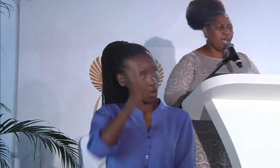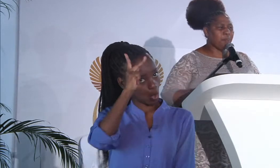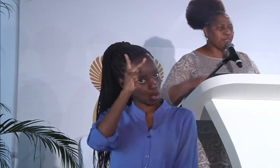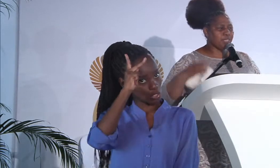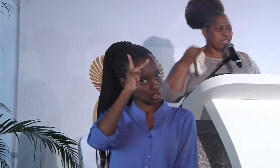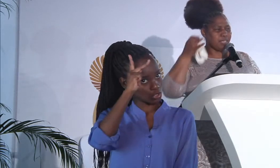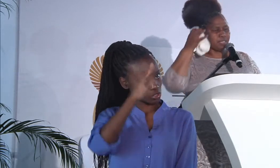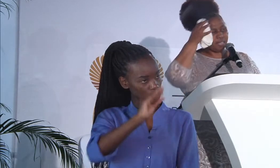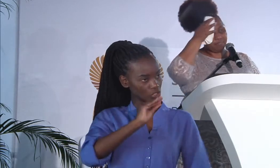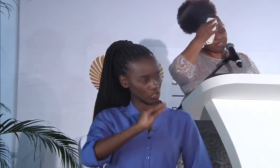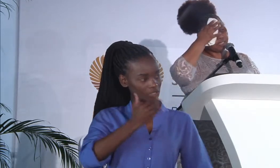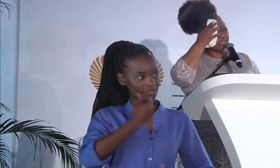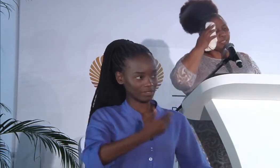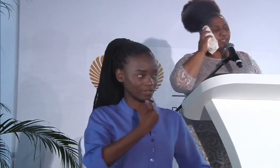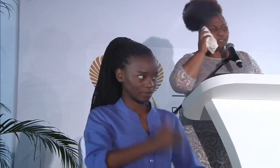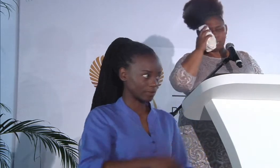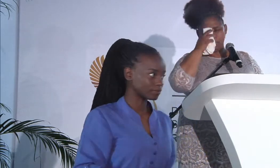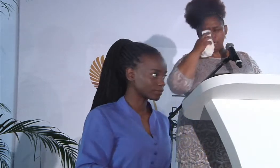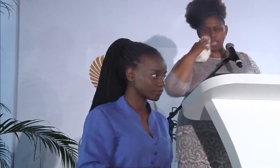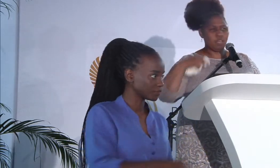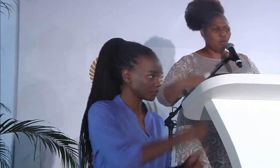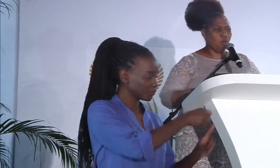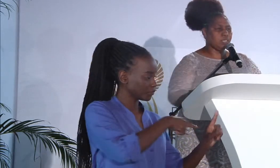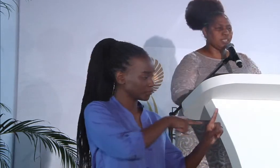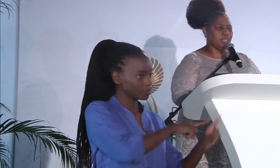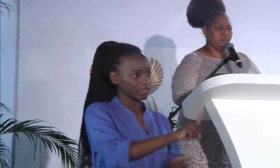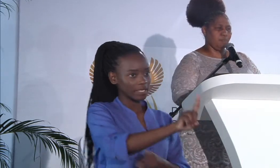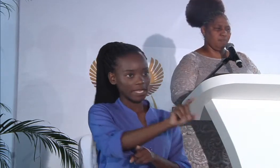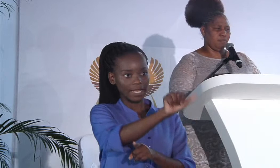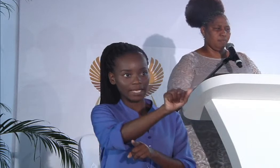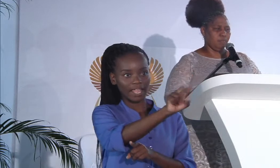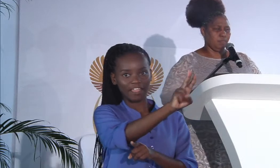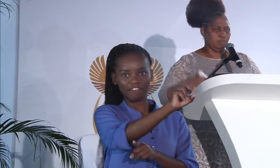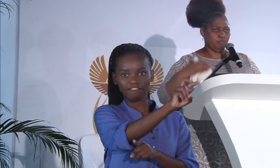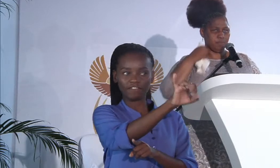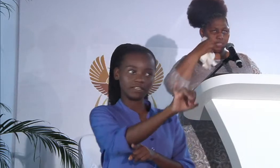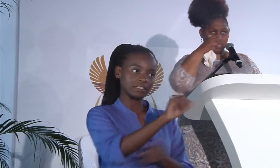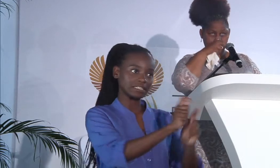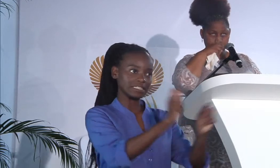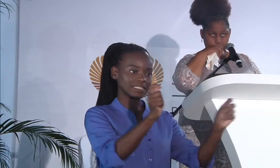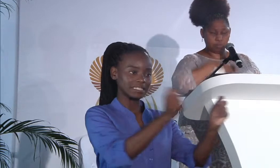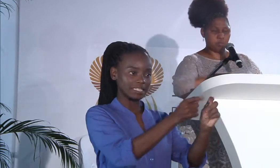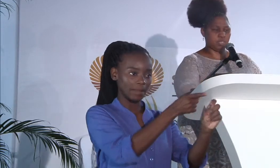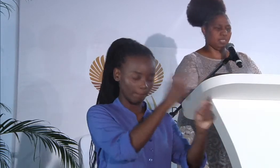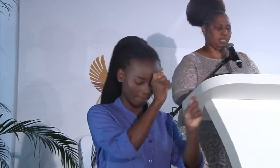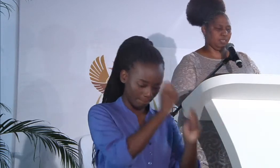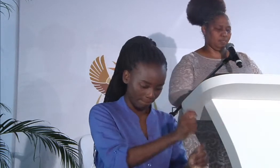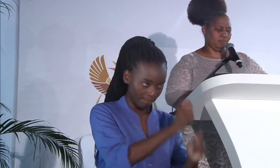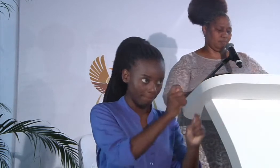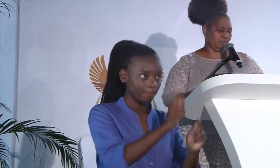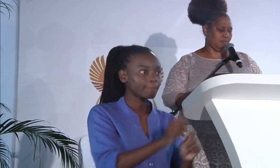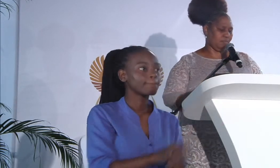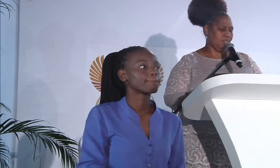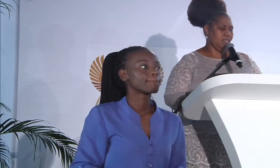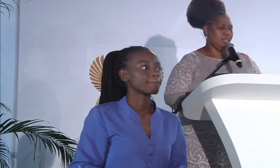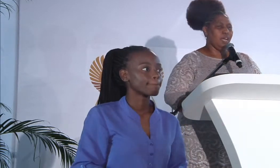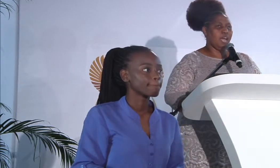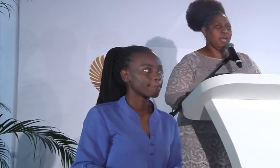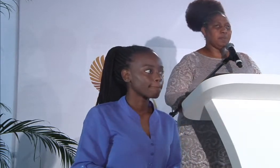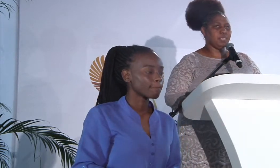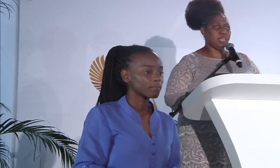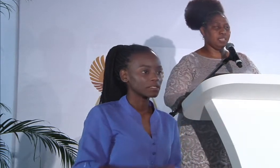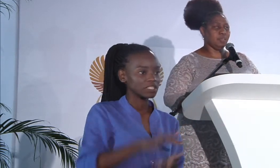to appreciate David and the whole team from the Central Drug Authority.